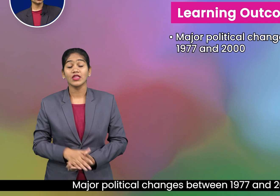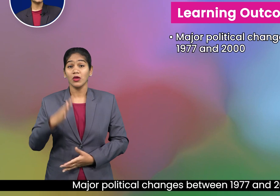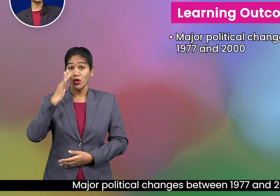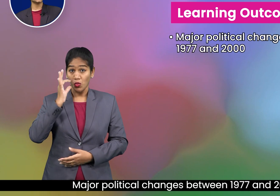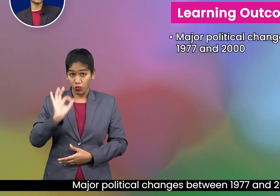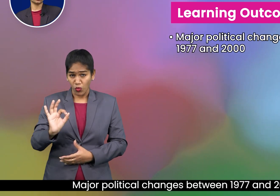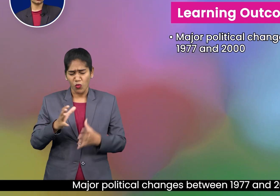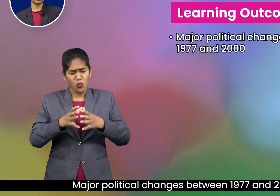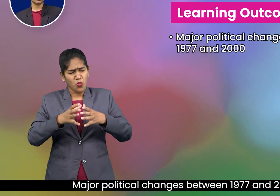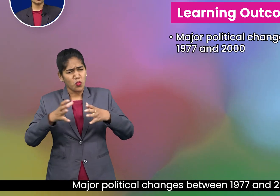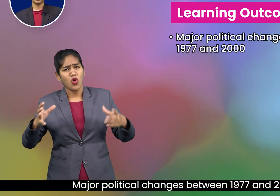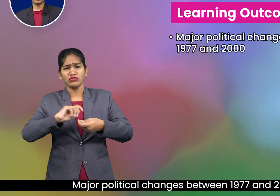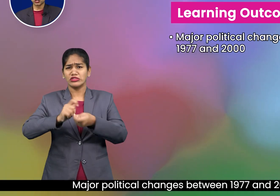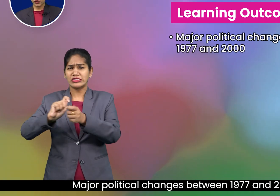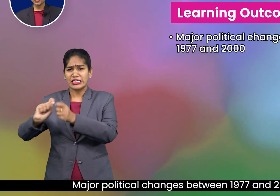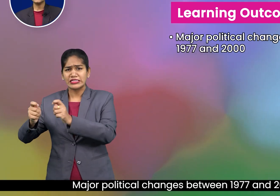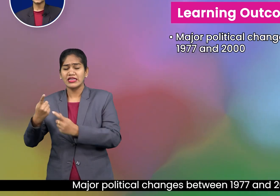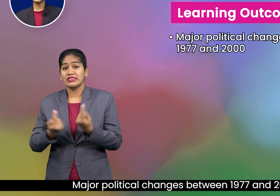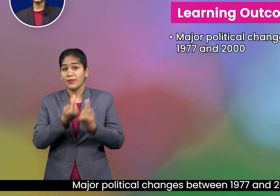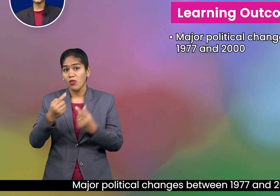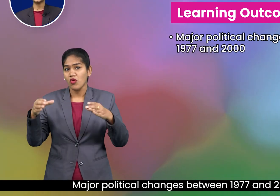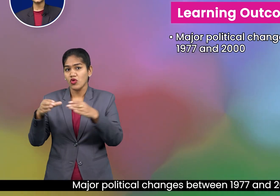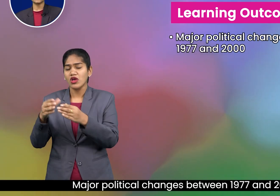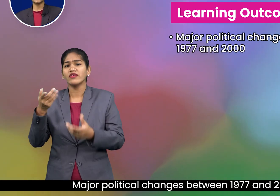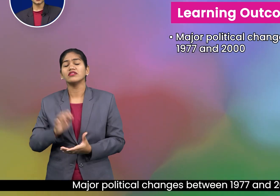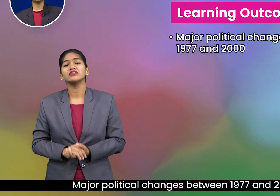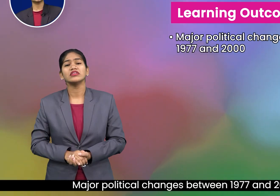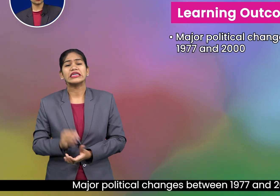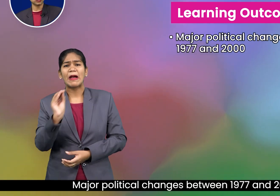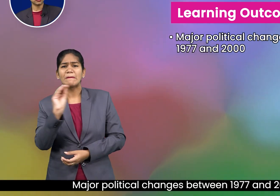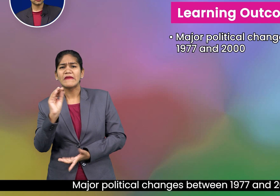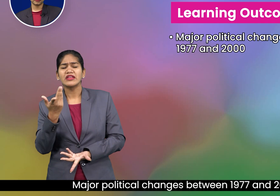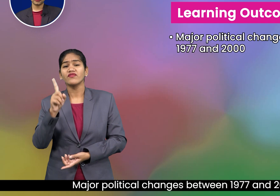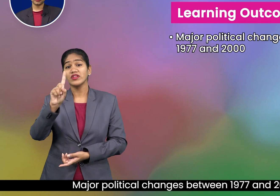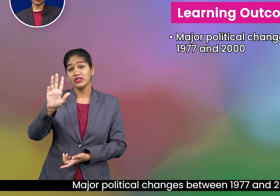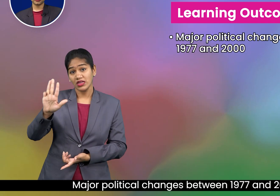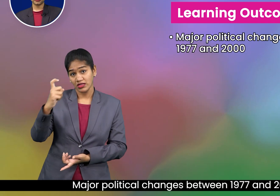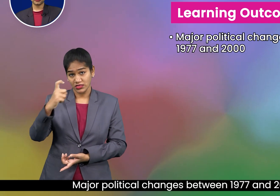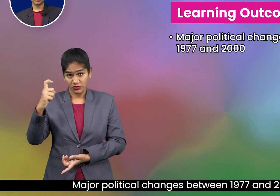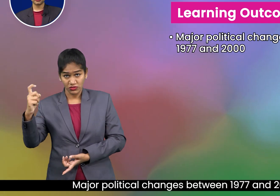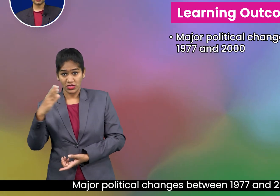Major political changes between 1977 and 2000.